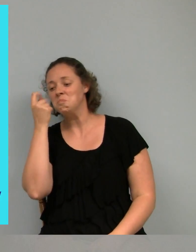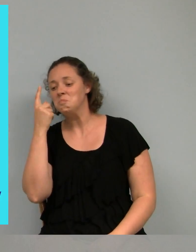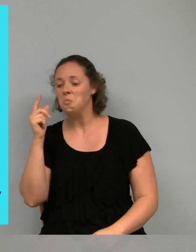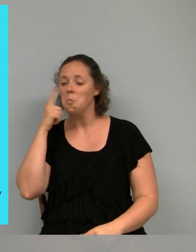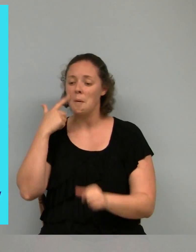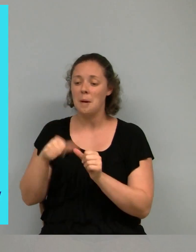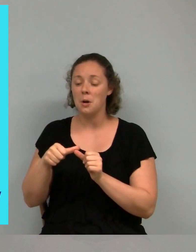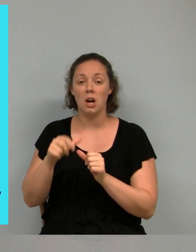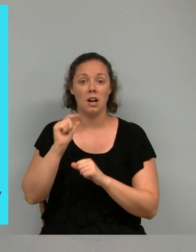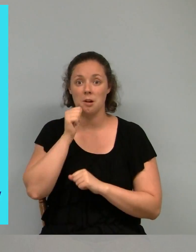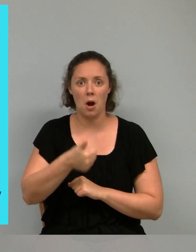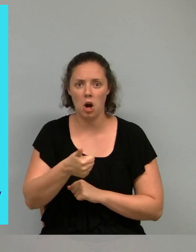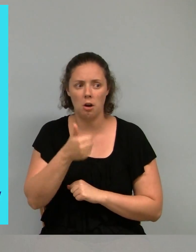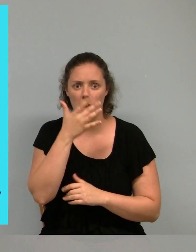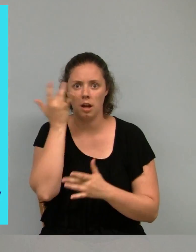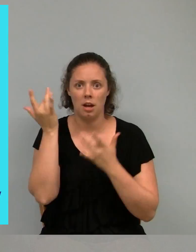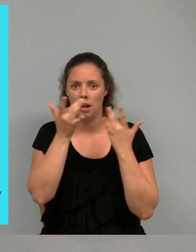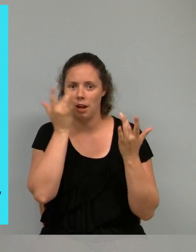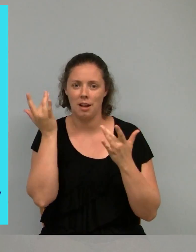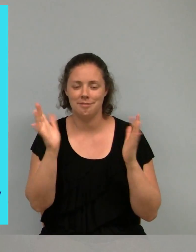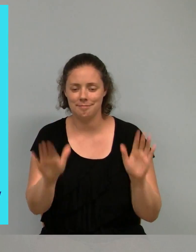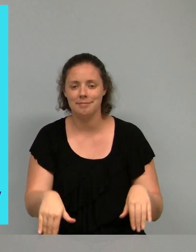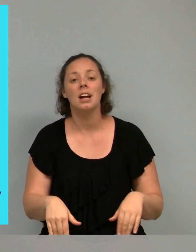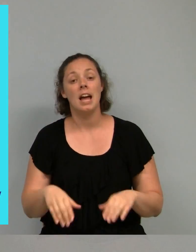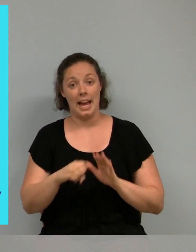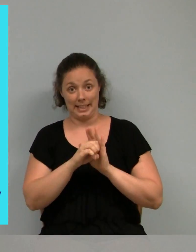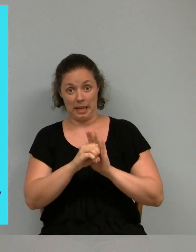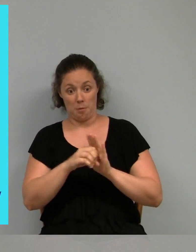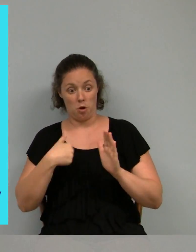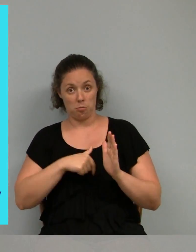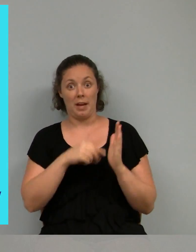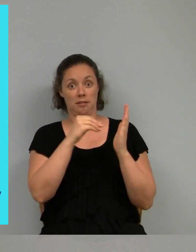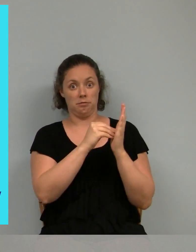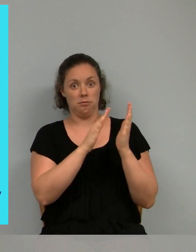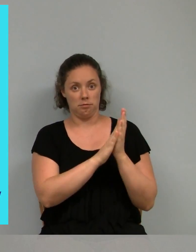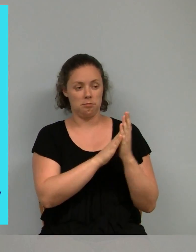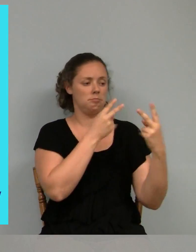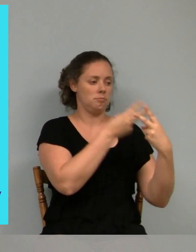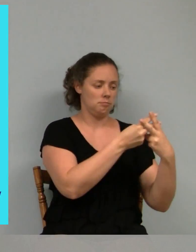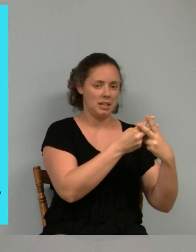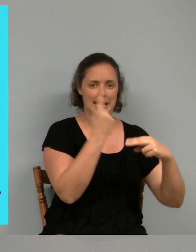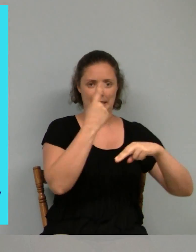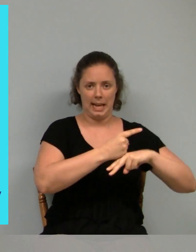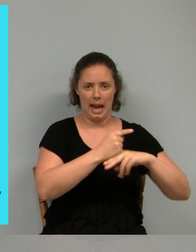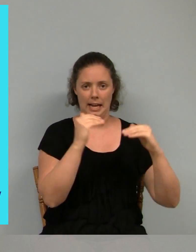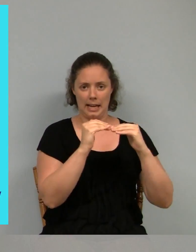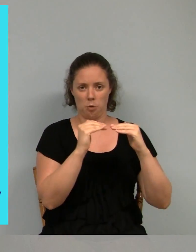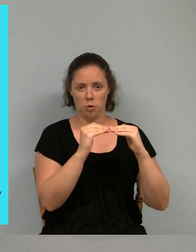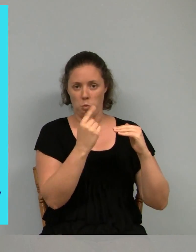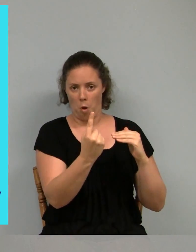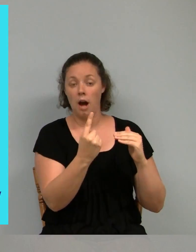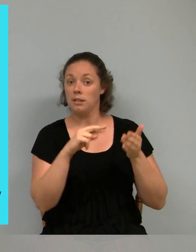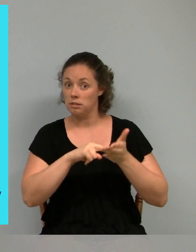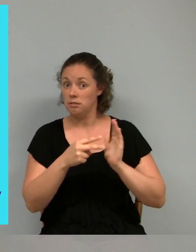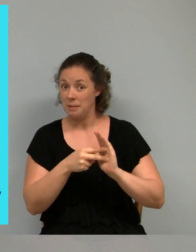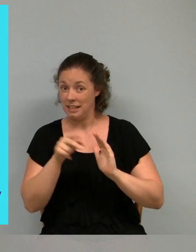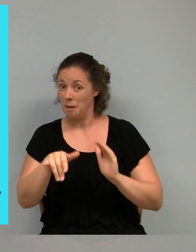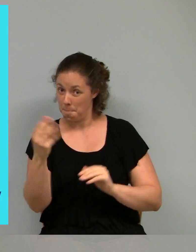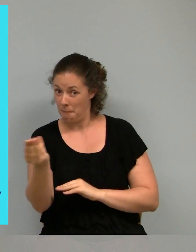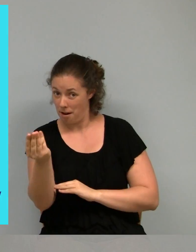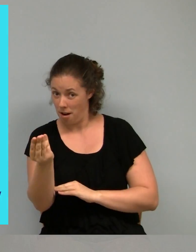tomorrow. In the example, we documented that day equals 1 is assumed to be